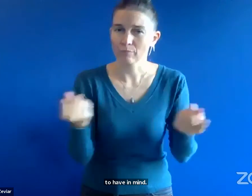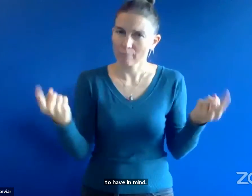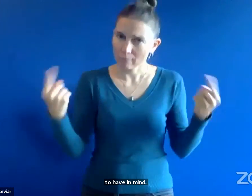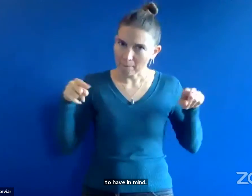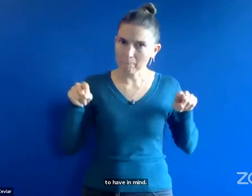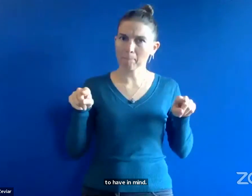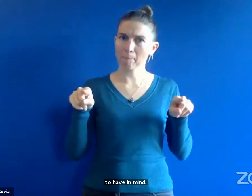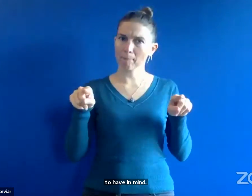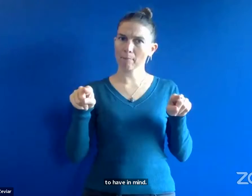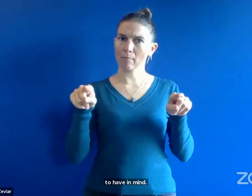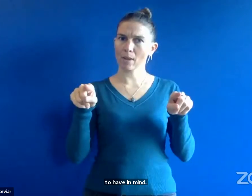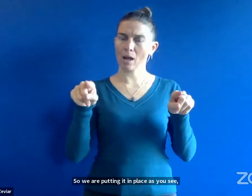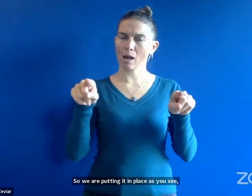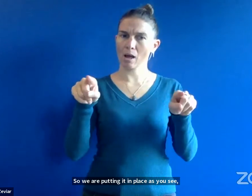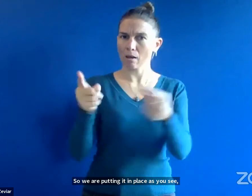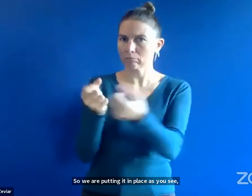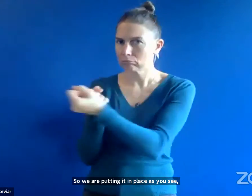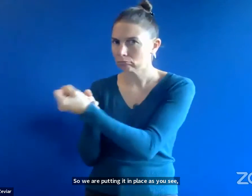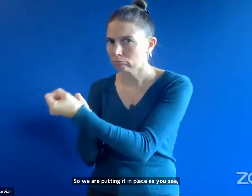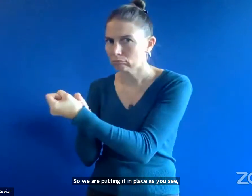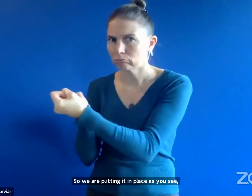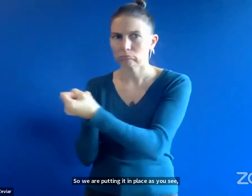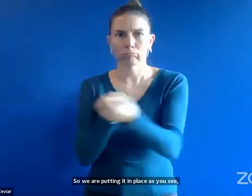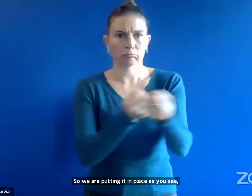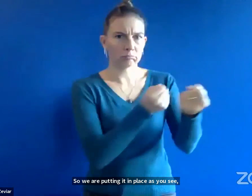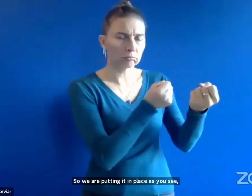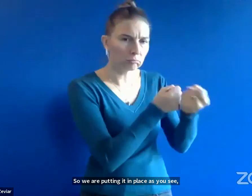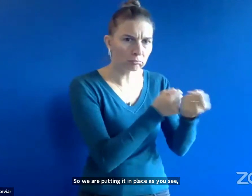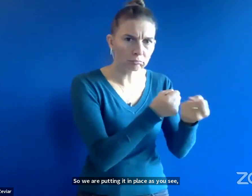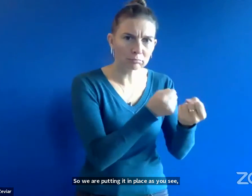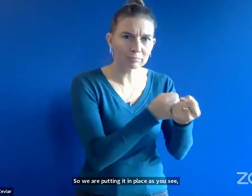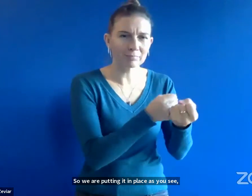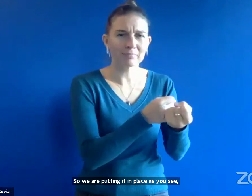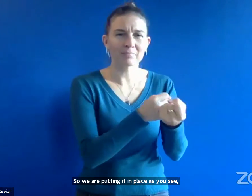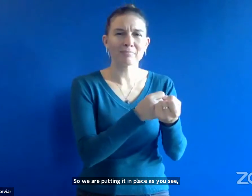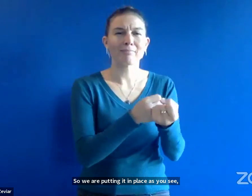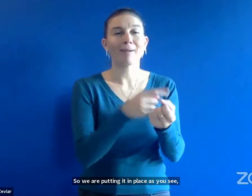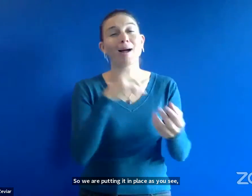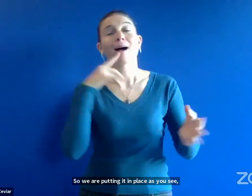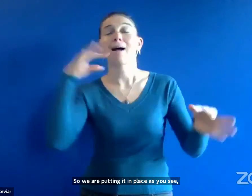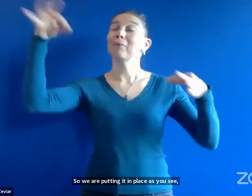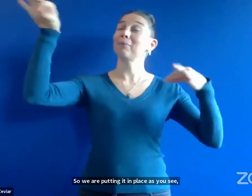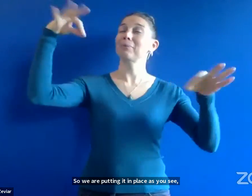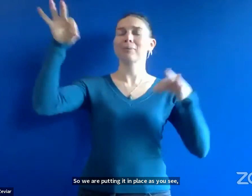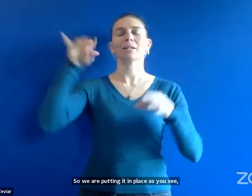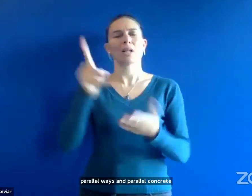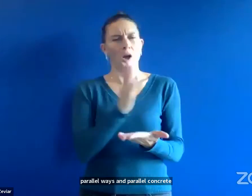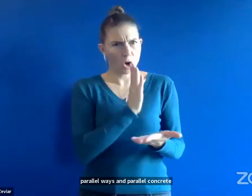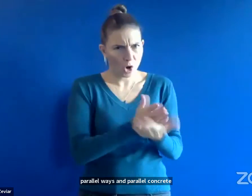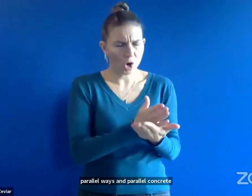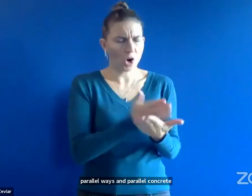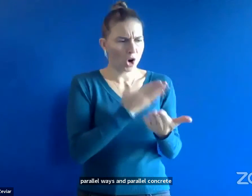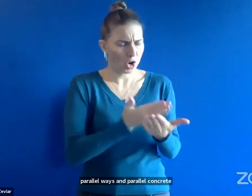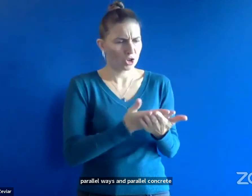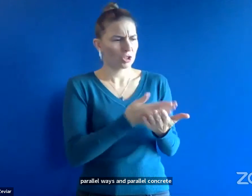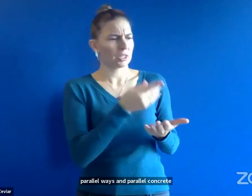ways and parallel concrete elements to really make the